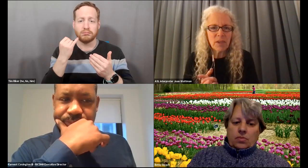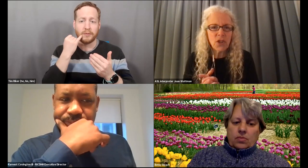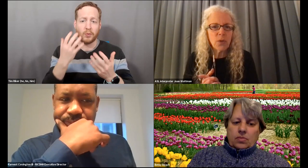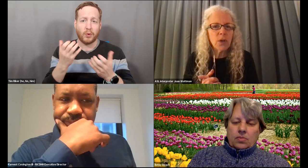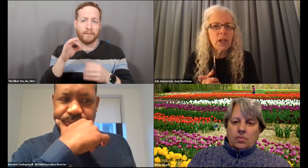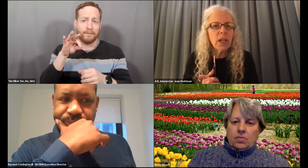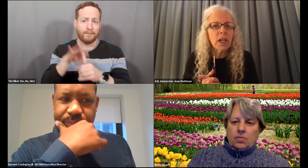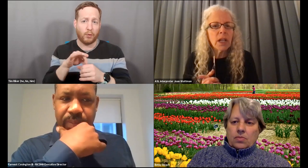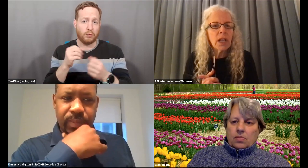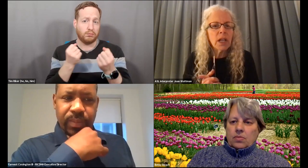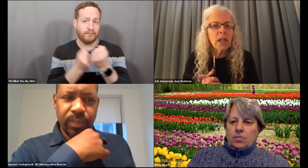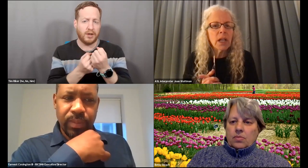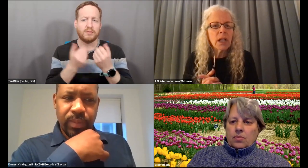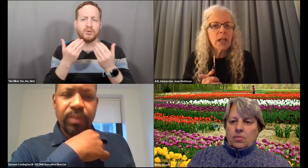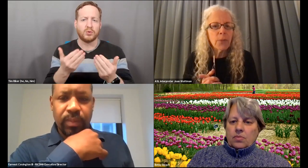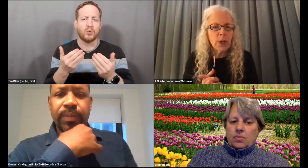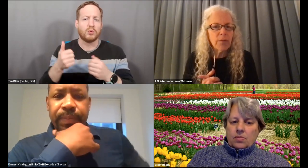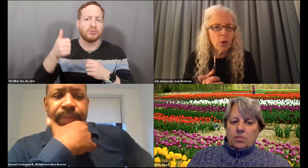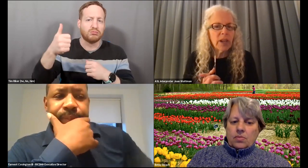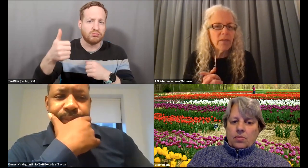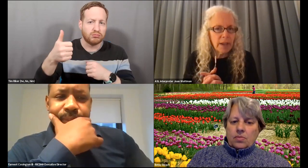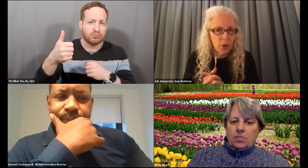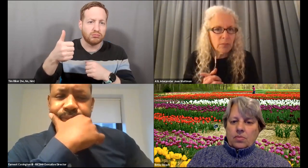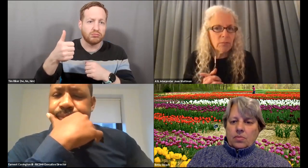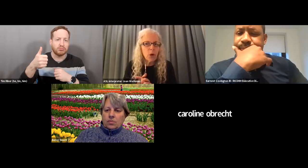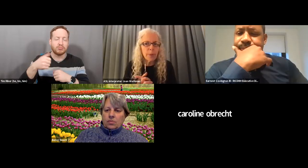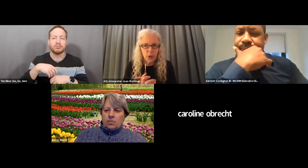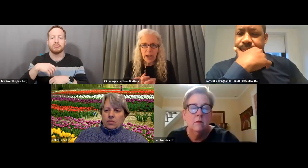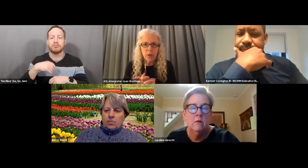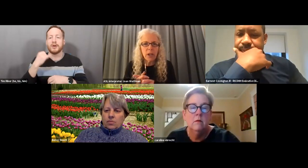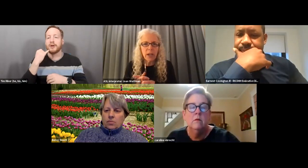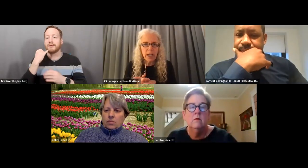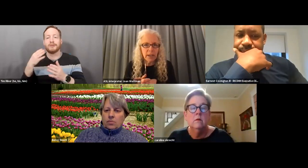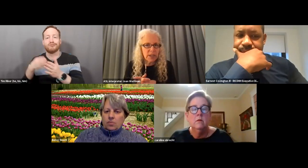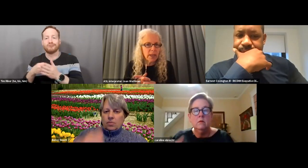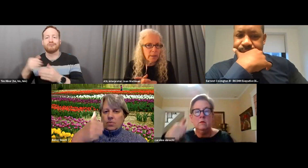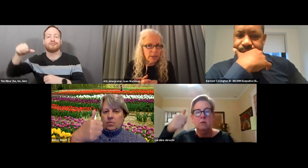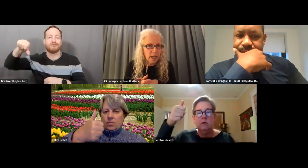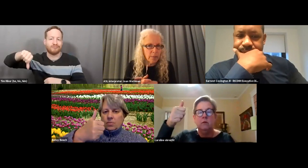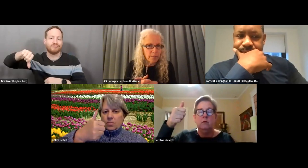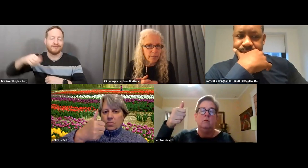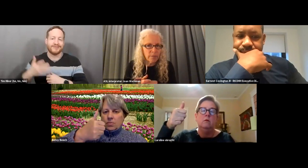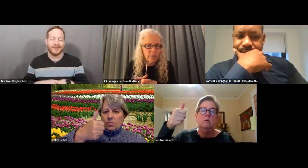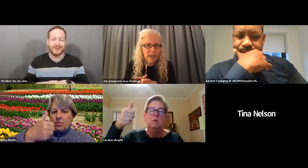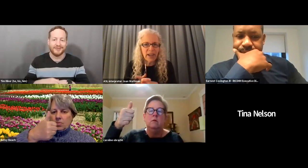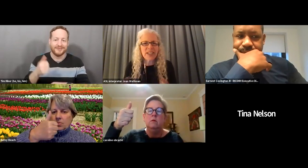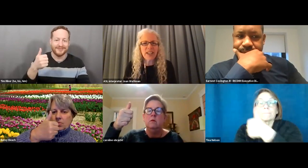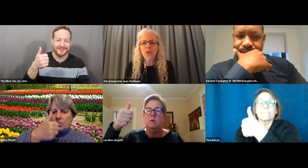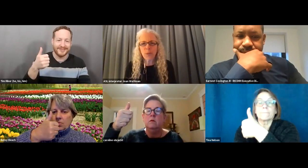So if we could vote in favor, open your camera and give us a thumbs up. And obviously if you're